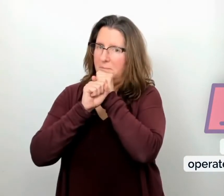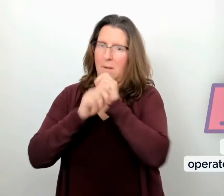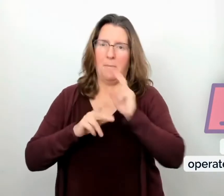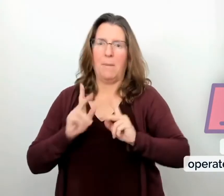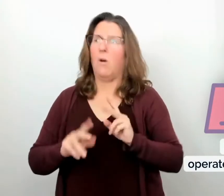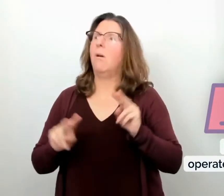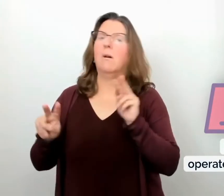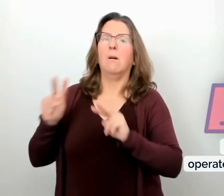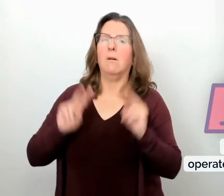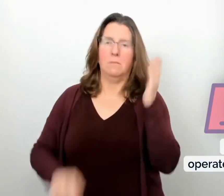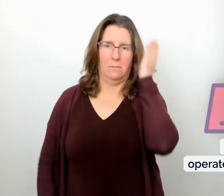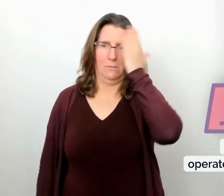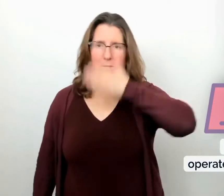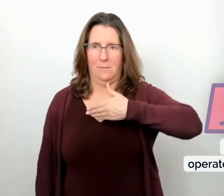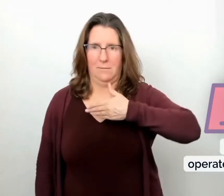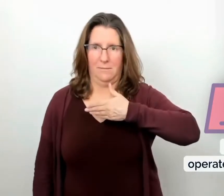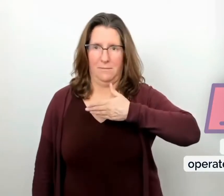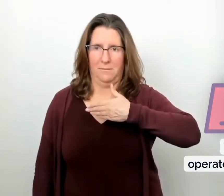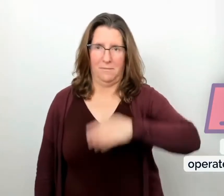were definitely there.